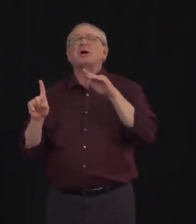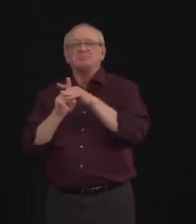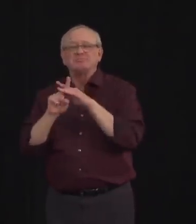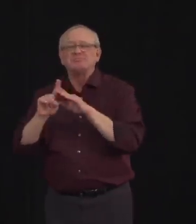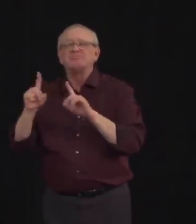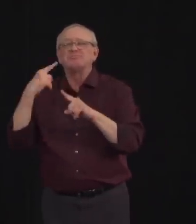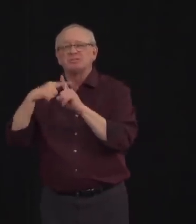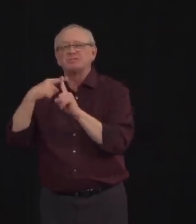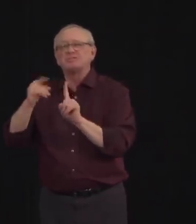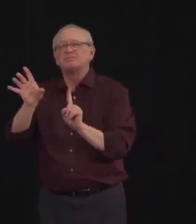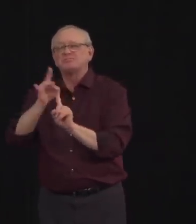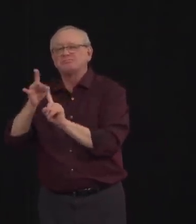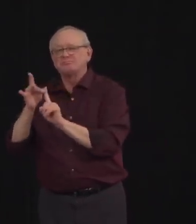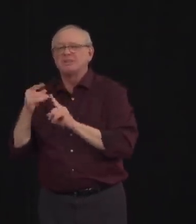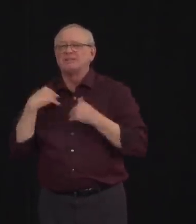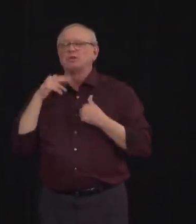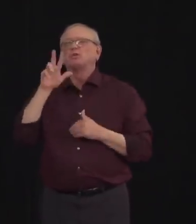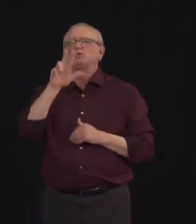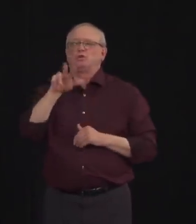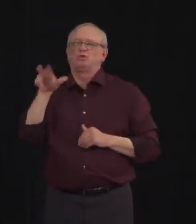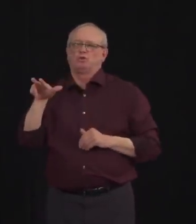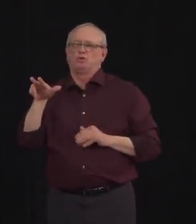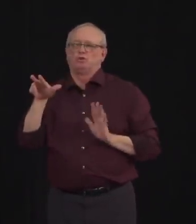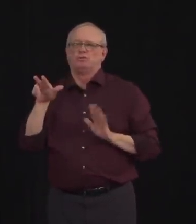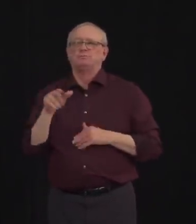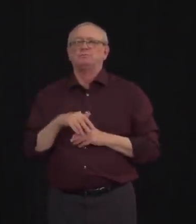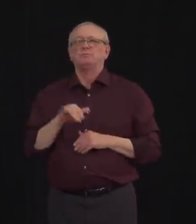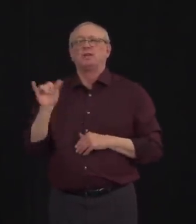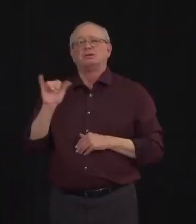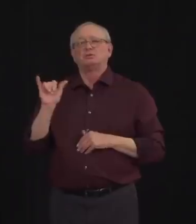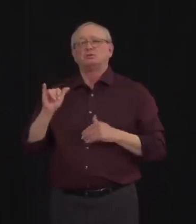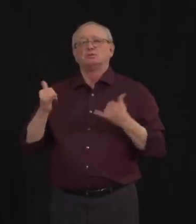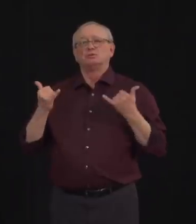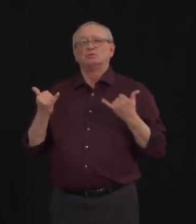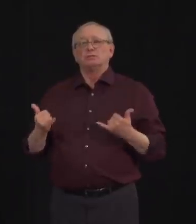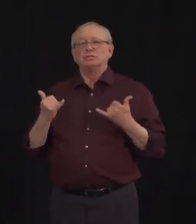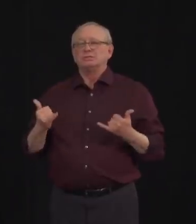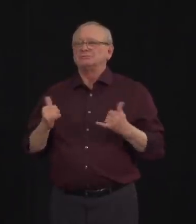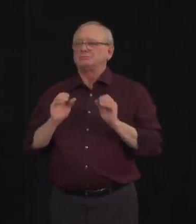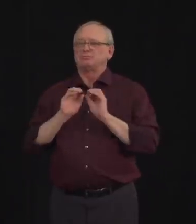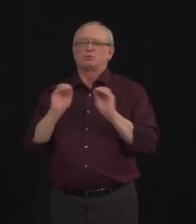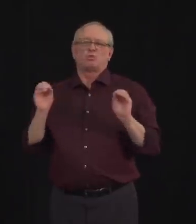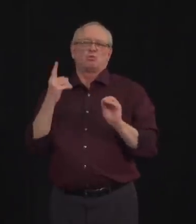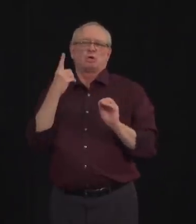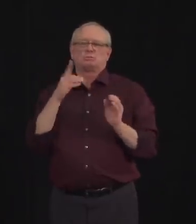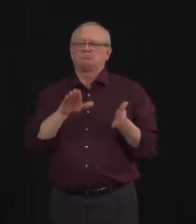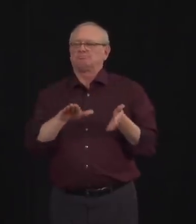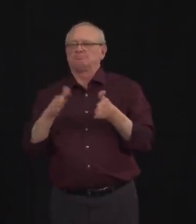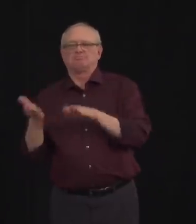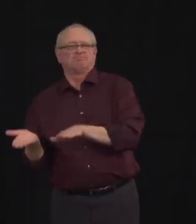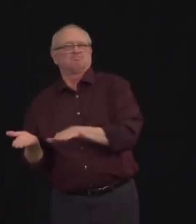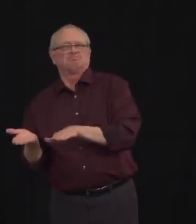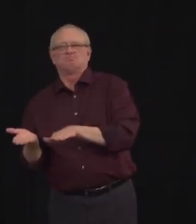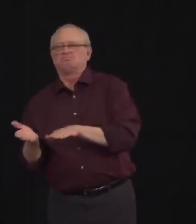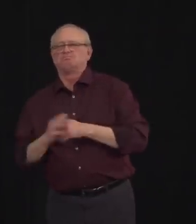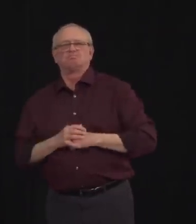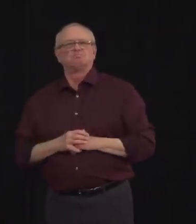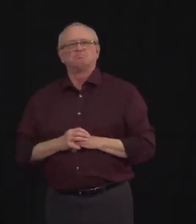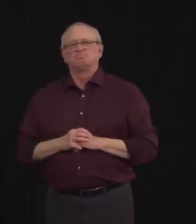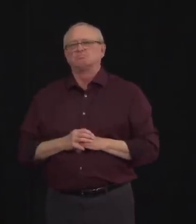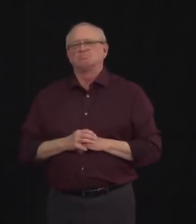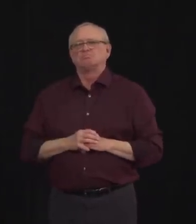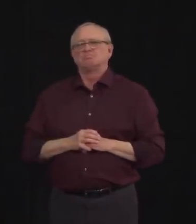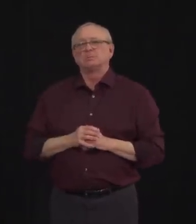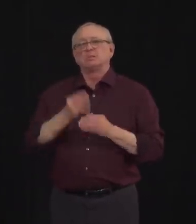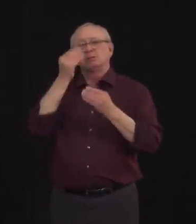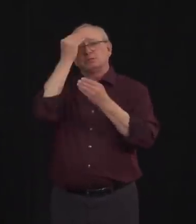new deaths today. I want to inform you today of a new positive test result in a resident of Mackenzie Town